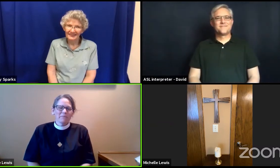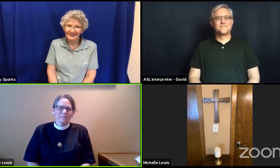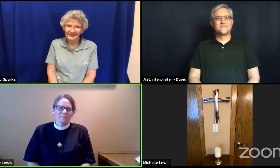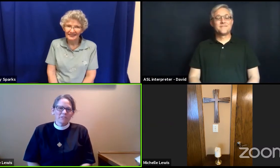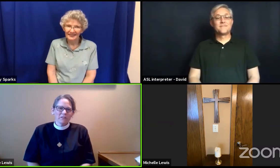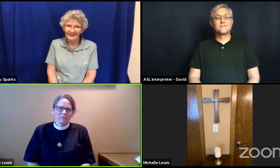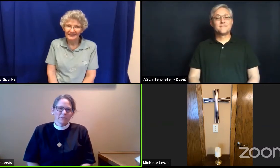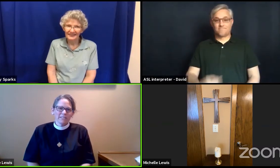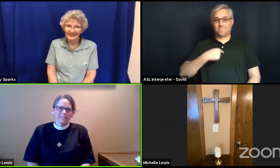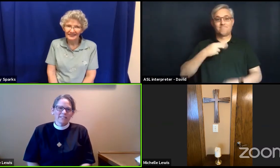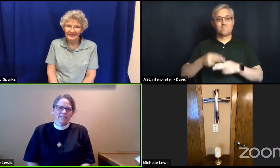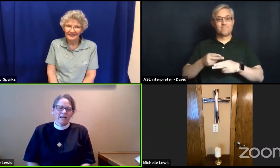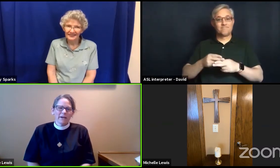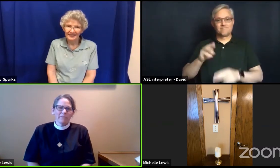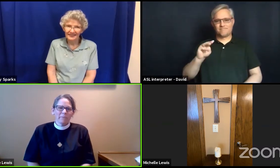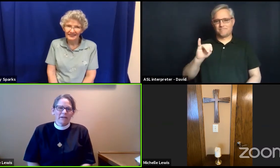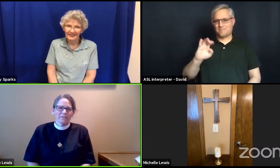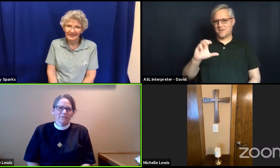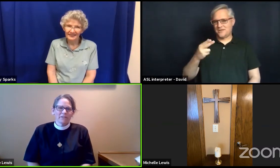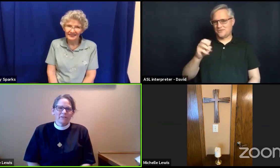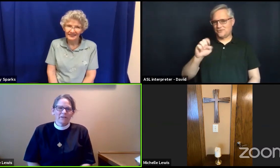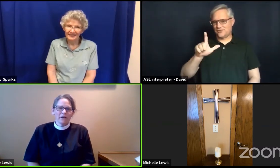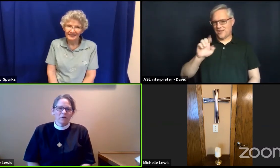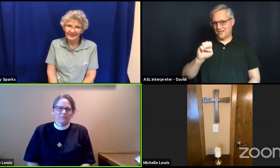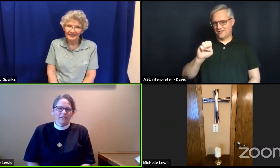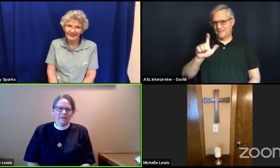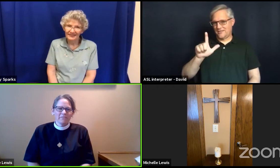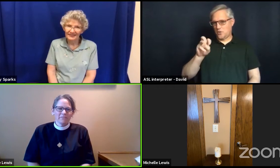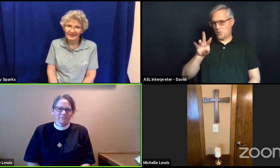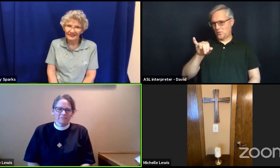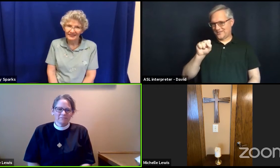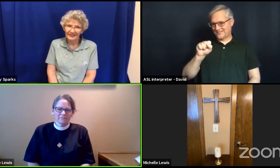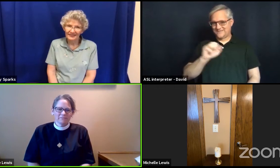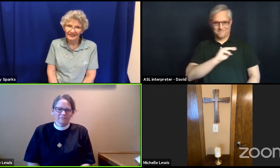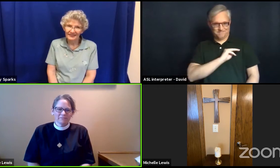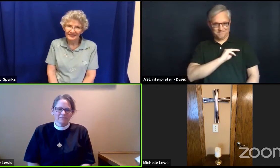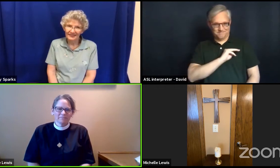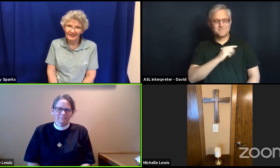My name is Michelle Lewis and I'm the pastor here at Bread of Life.